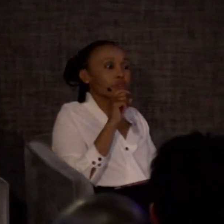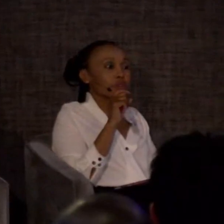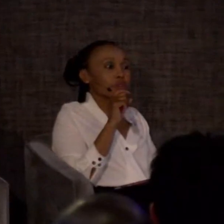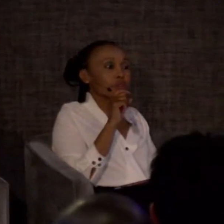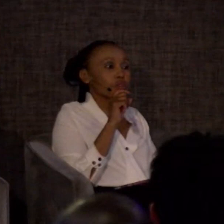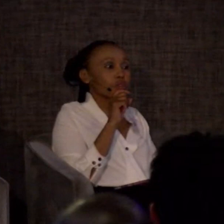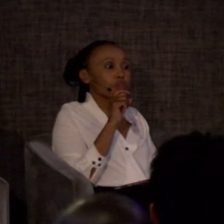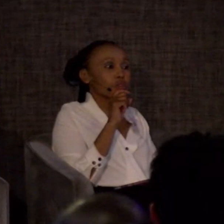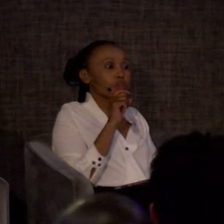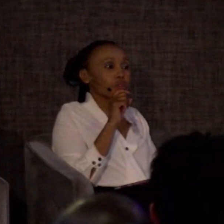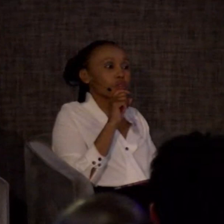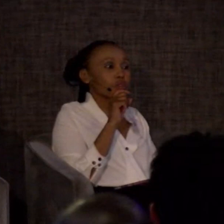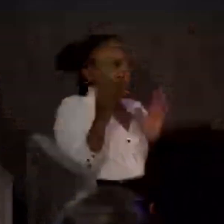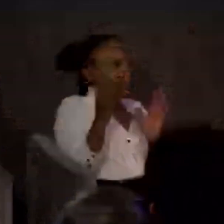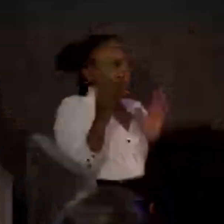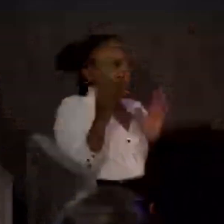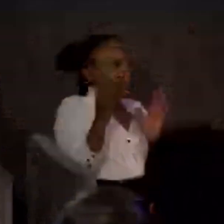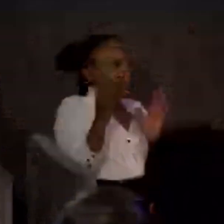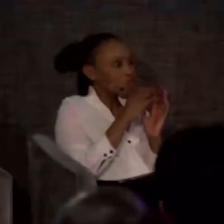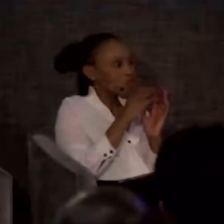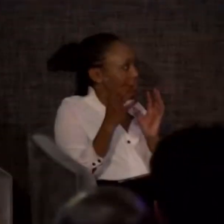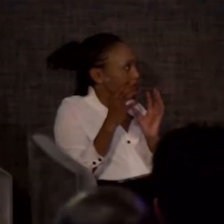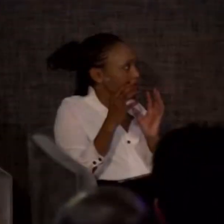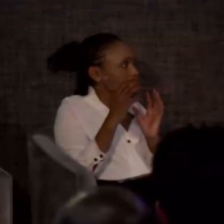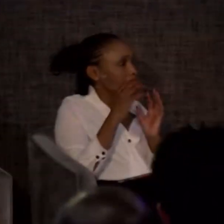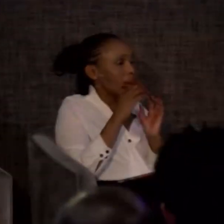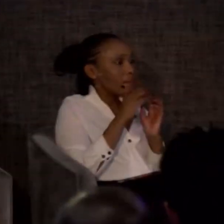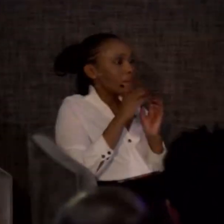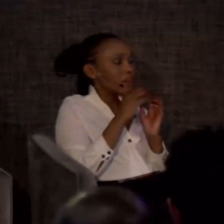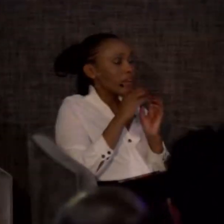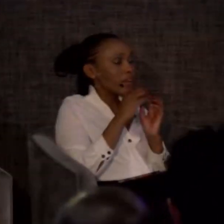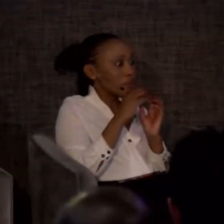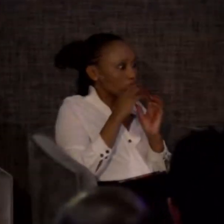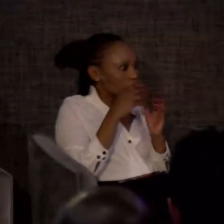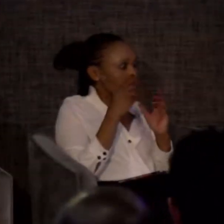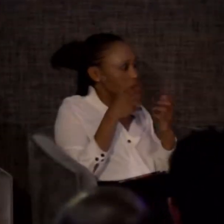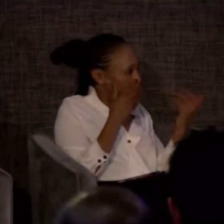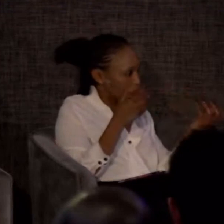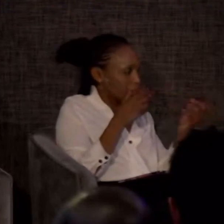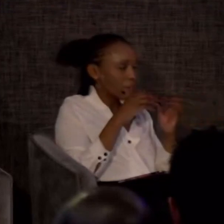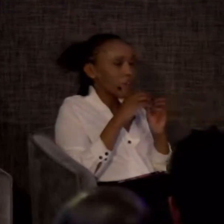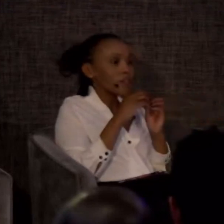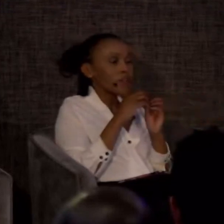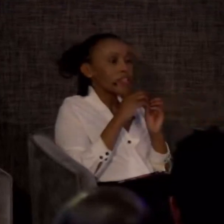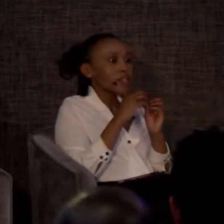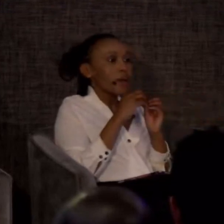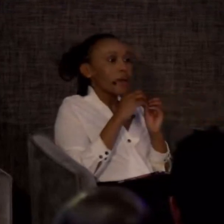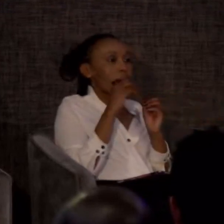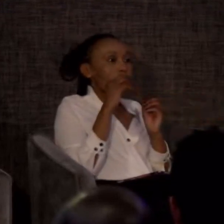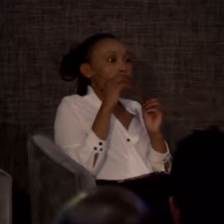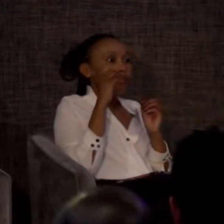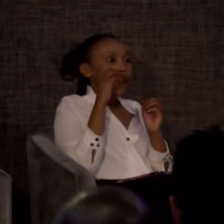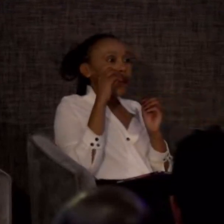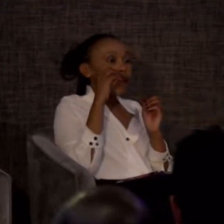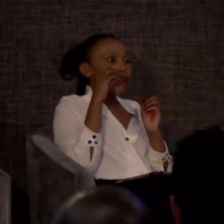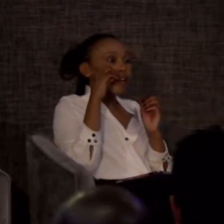yes, you've got this ever expanding social grants bill because of the unemployment rate.